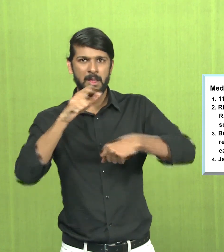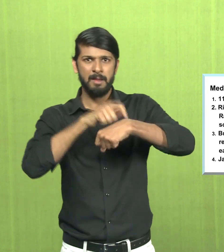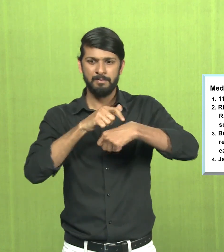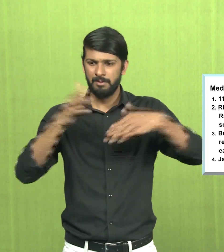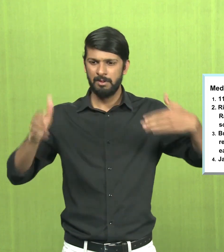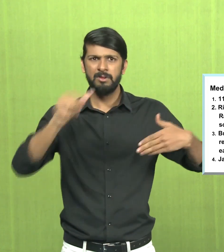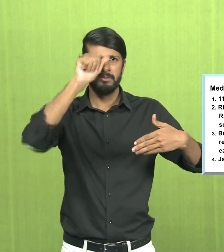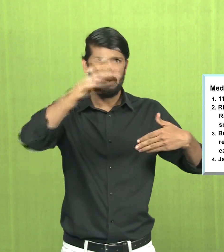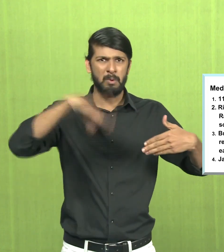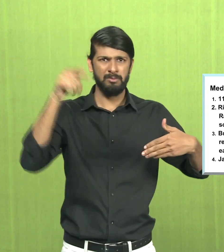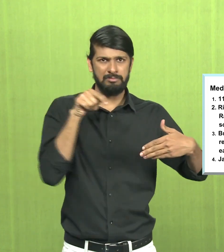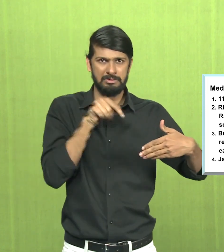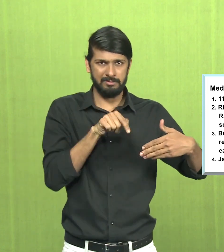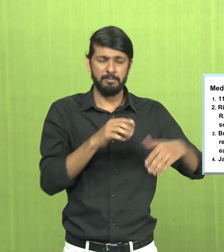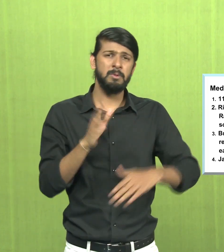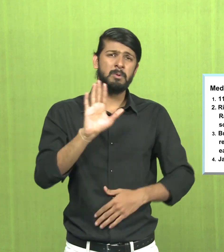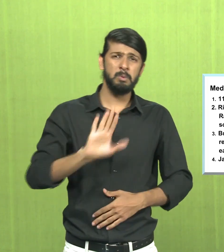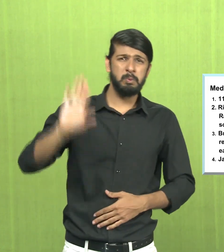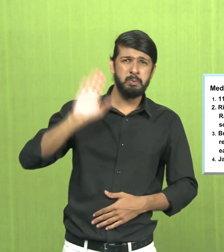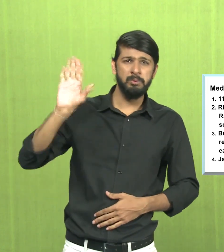The medieval period in India.